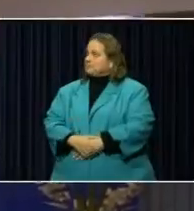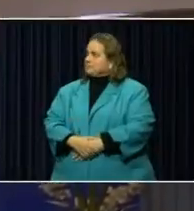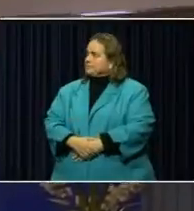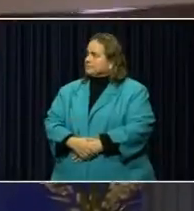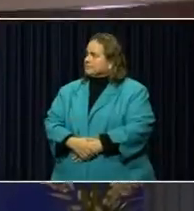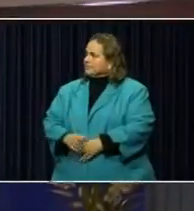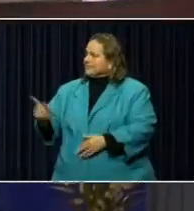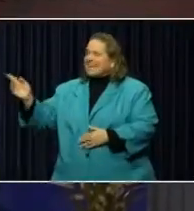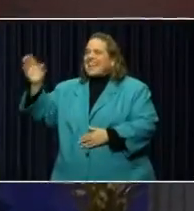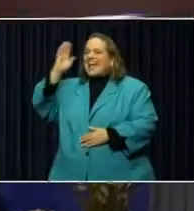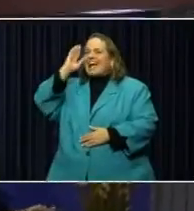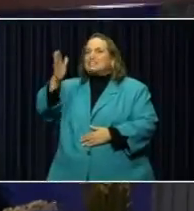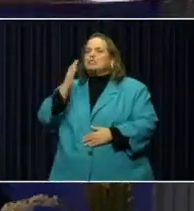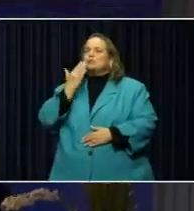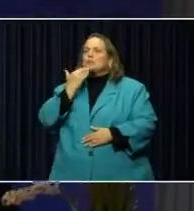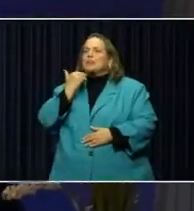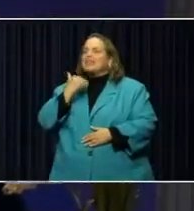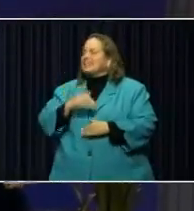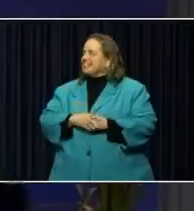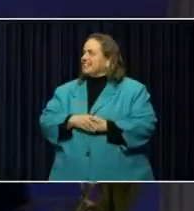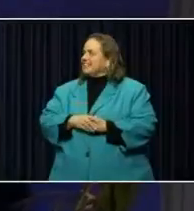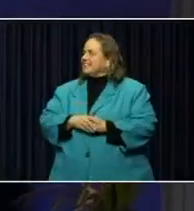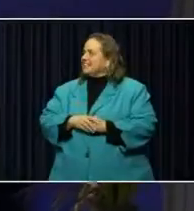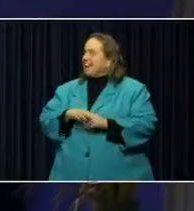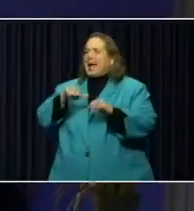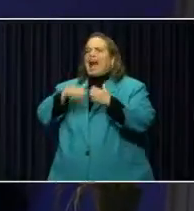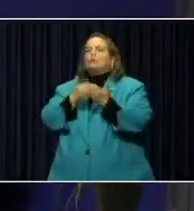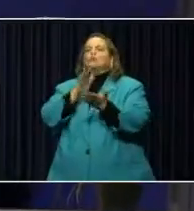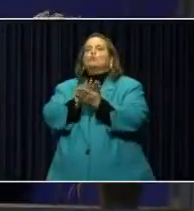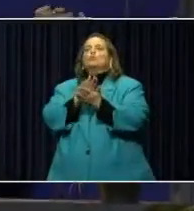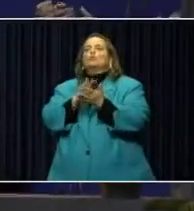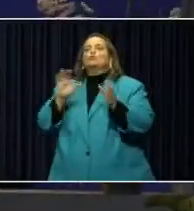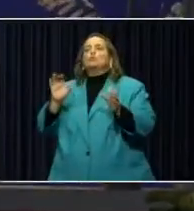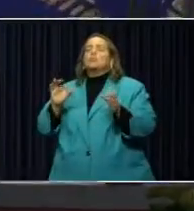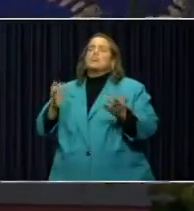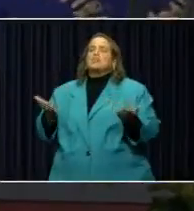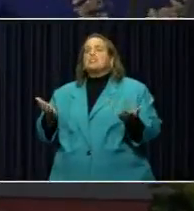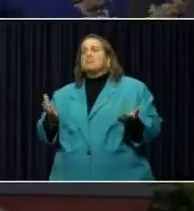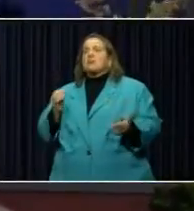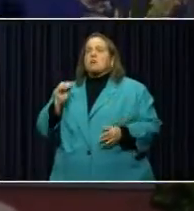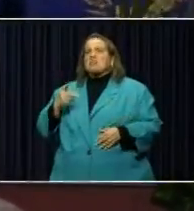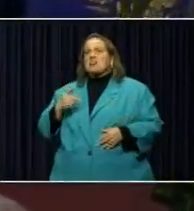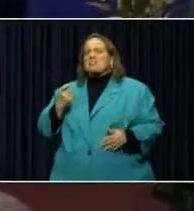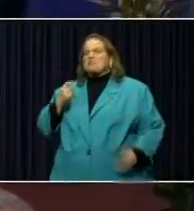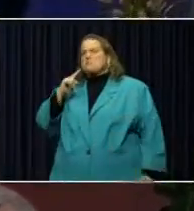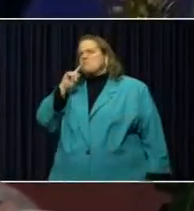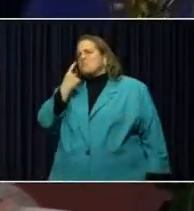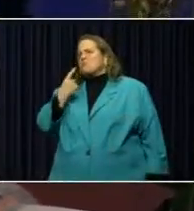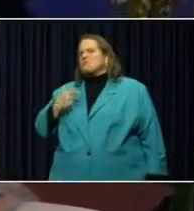Hey, sweetie. Hey. How's online school going? It's okay, I guess. Kind of boring.